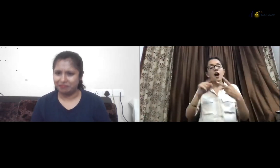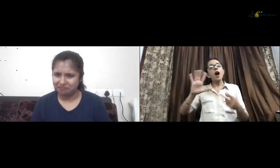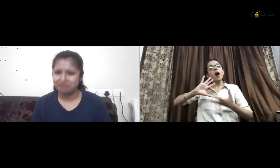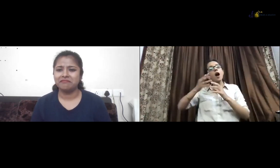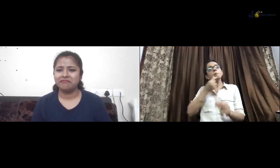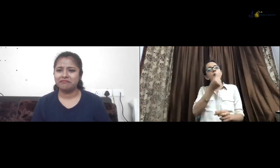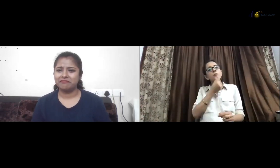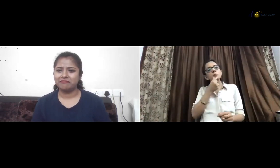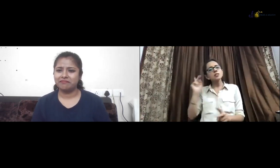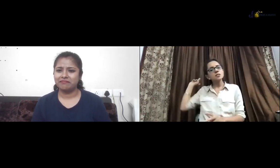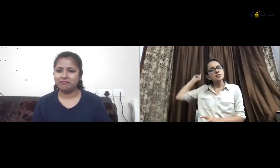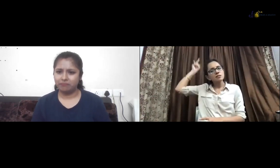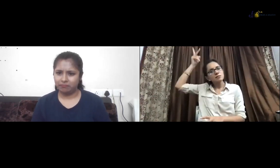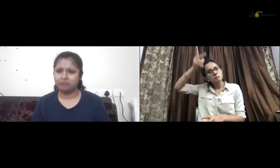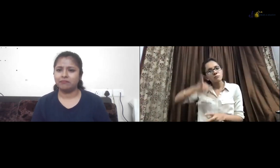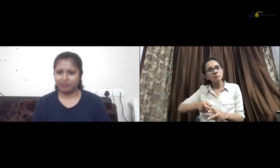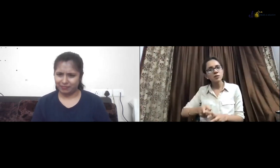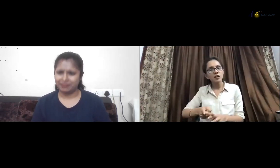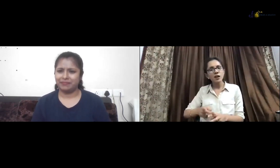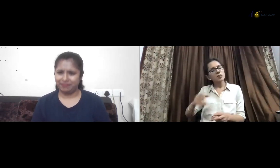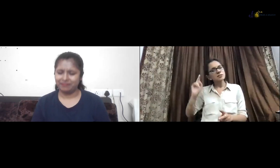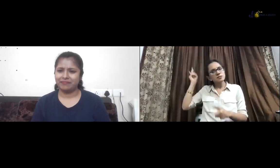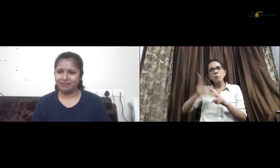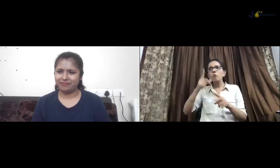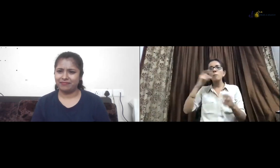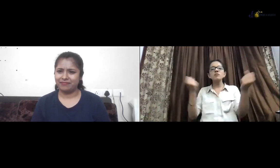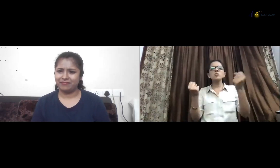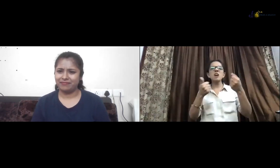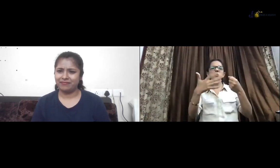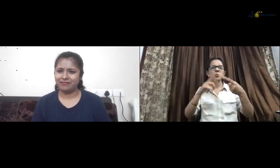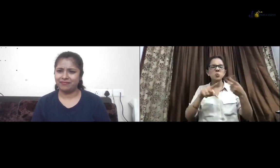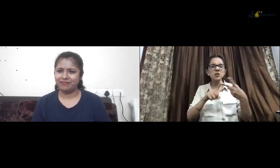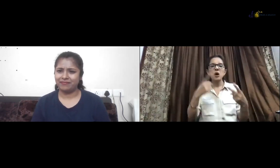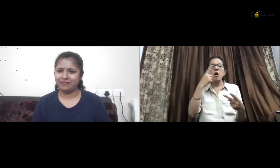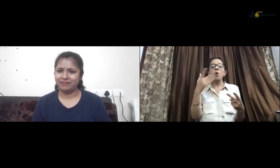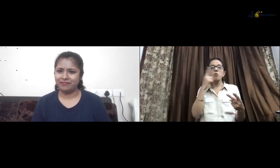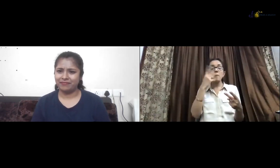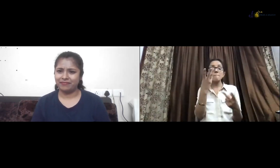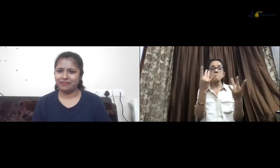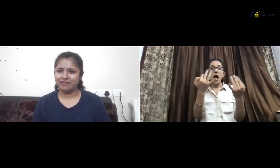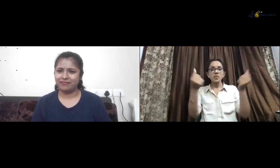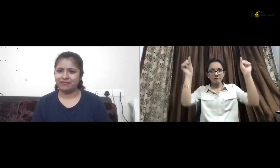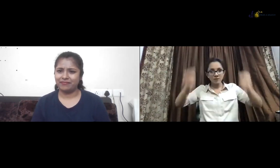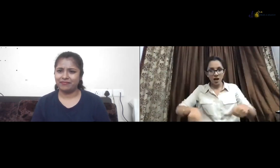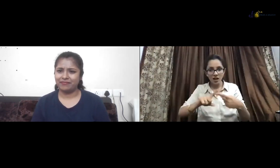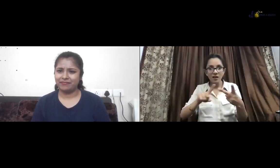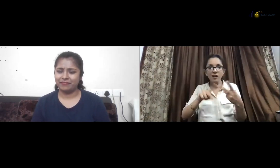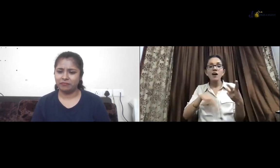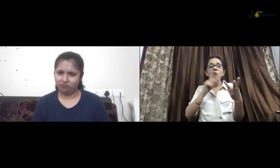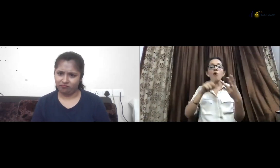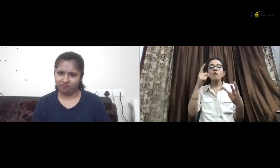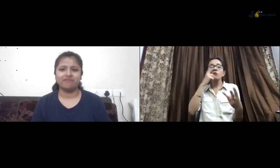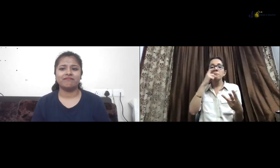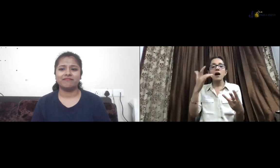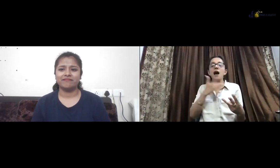you said right that early people they have the habit to say that girls, the girl is driving, they can't